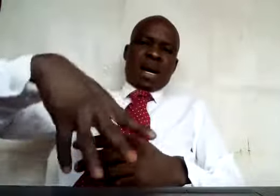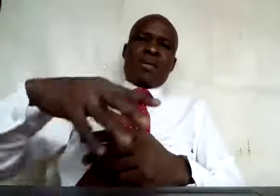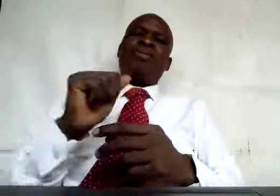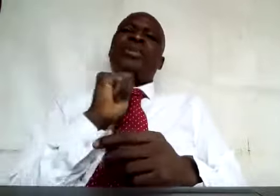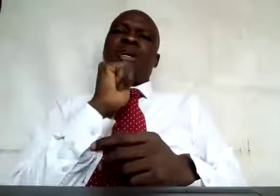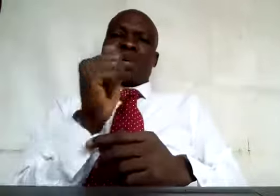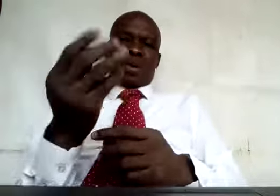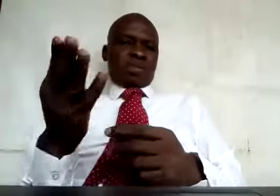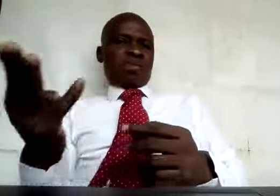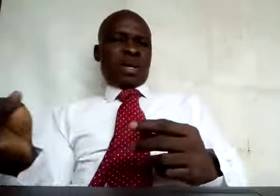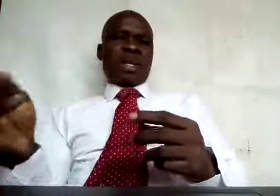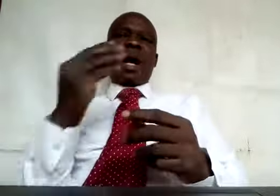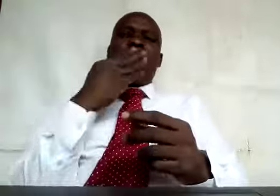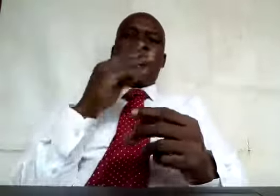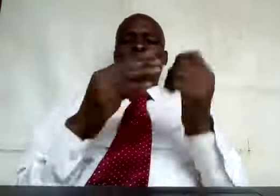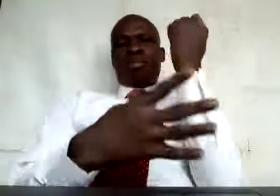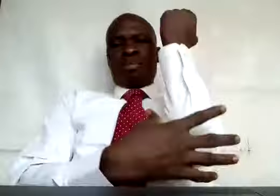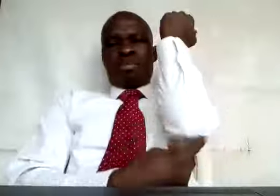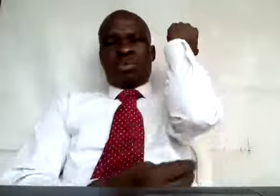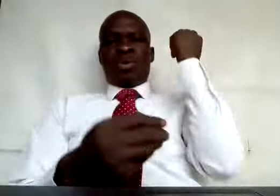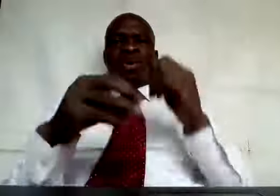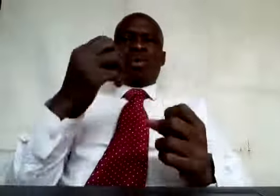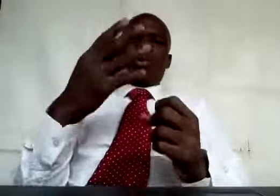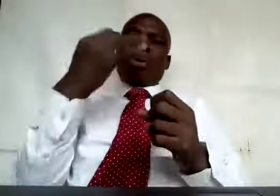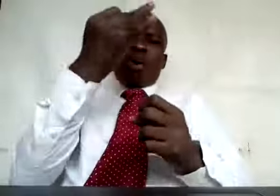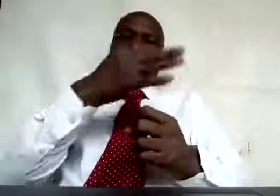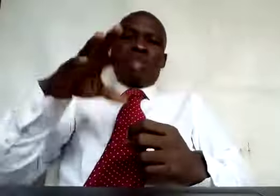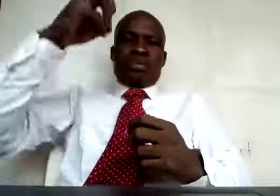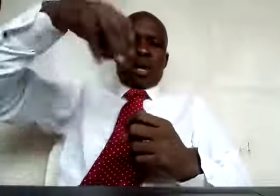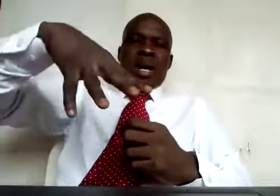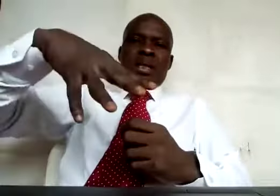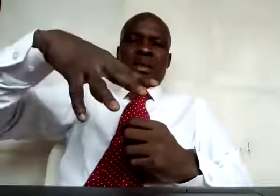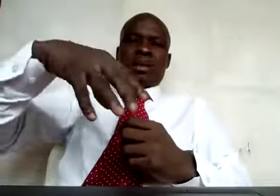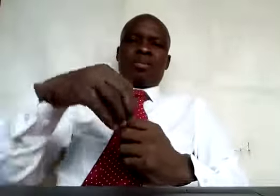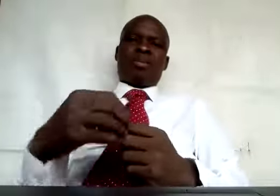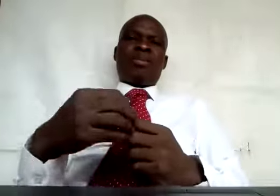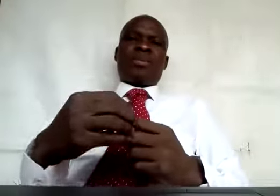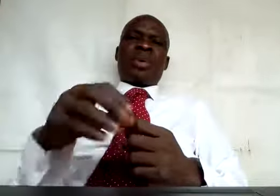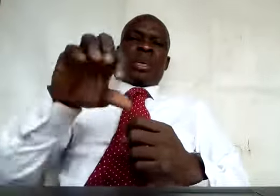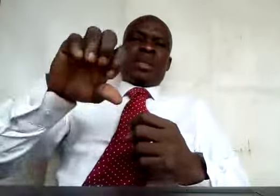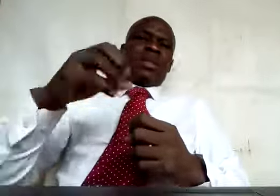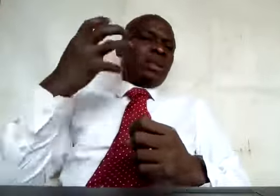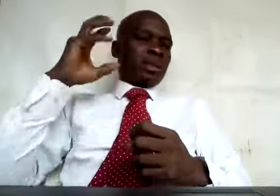Non-metals are poor conductors of electricity. Sound production.